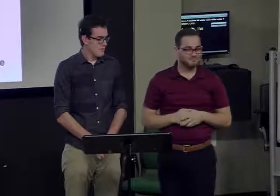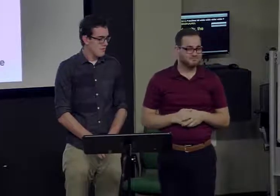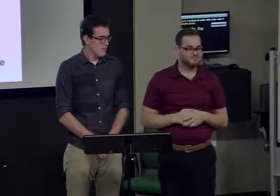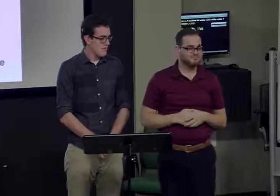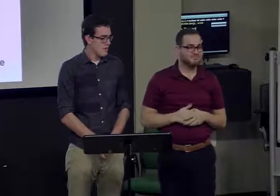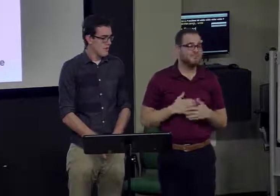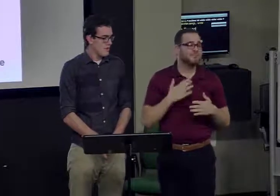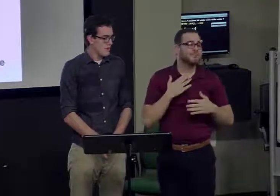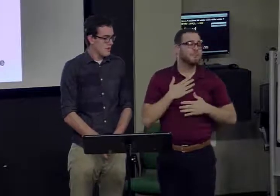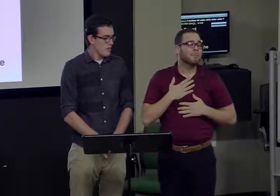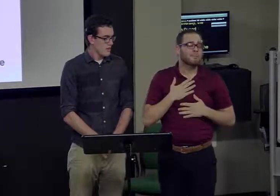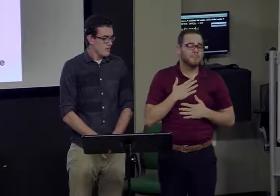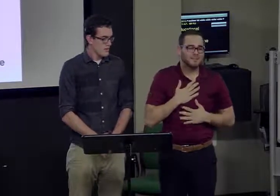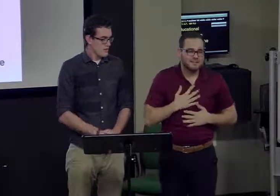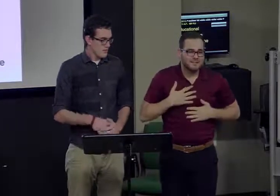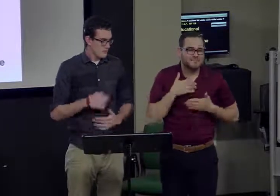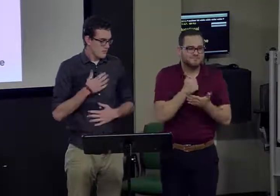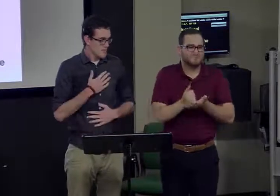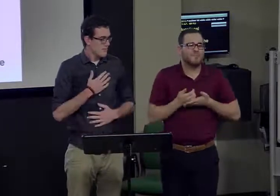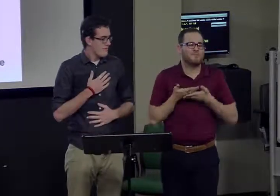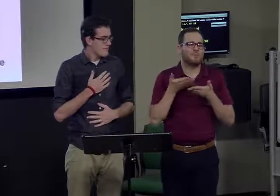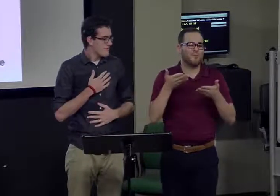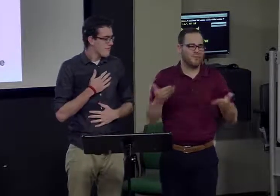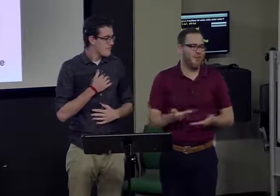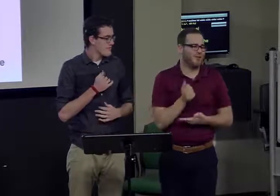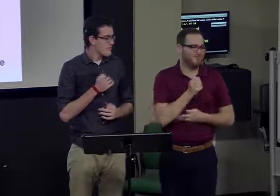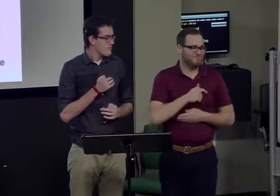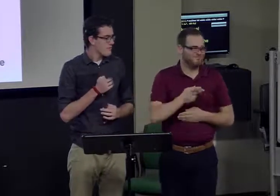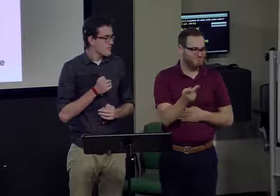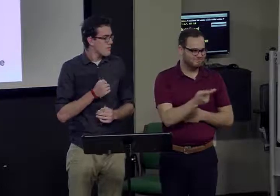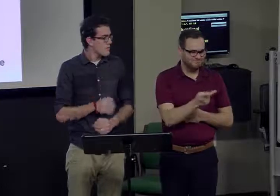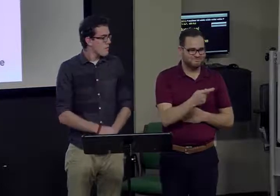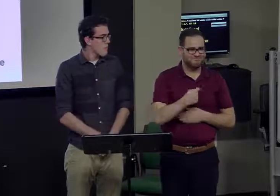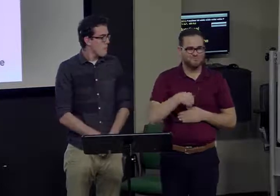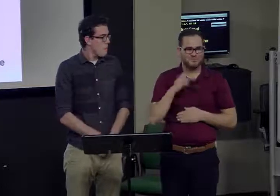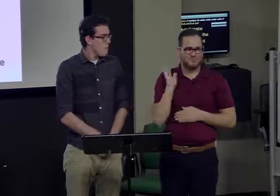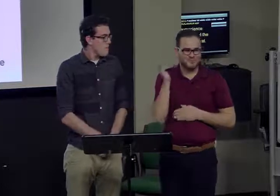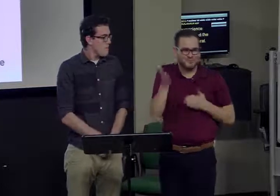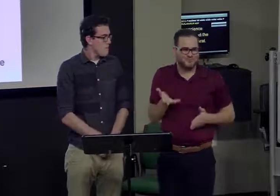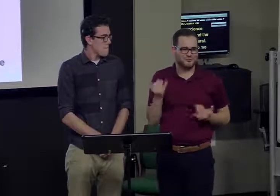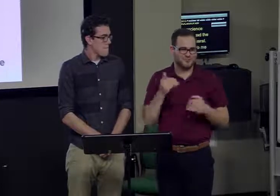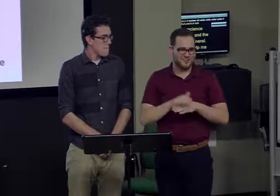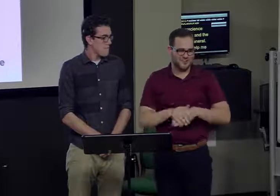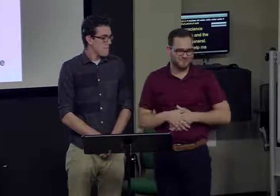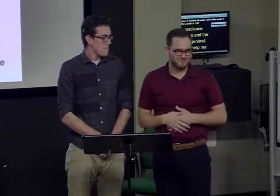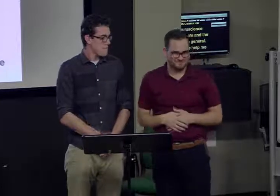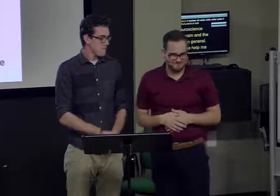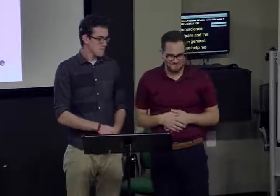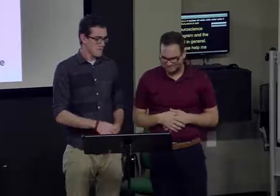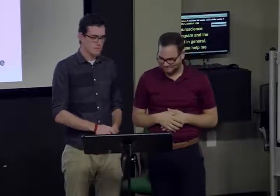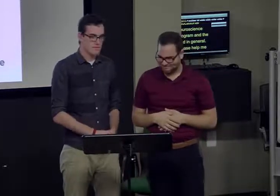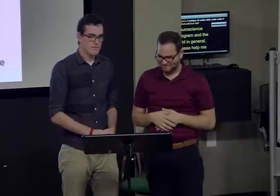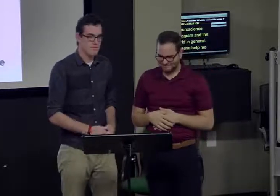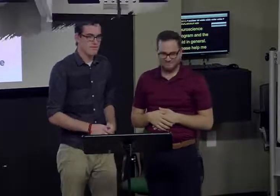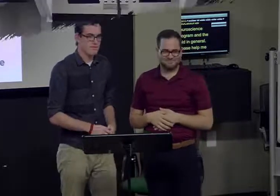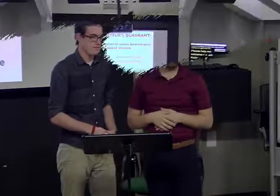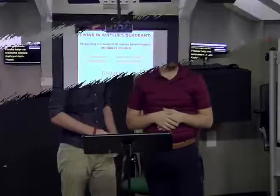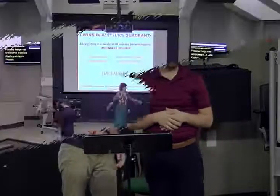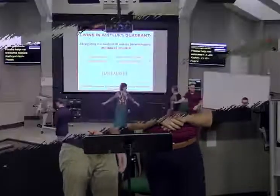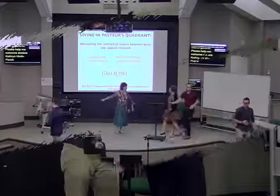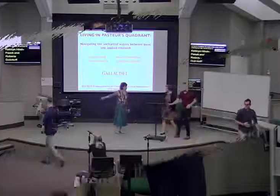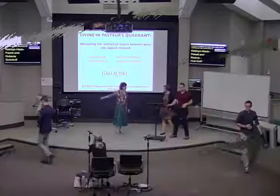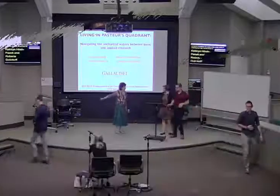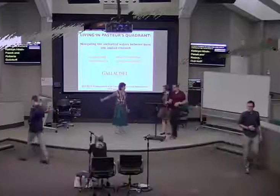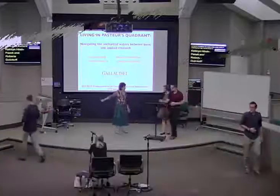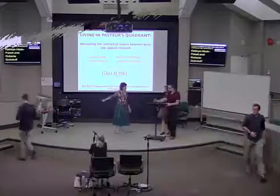general. Please help me welcome Drs. Kathryn Hirsh-Pasek and Roberta Golinkoff as